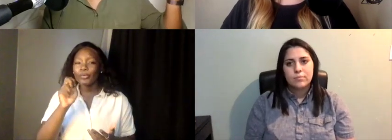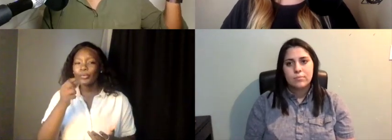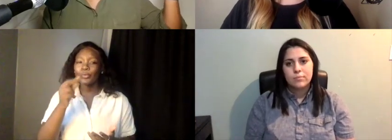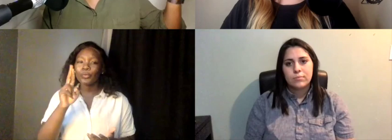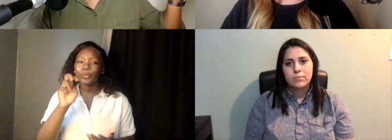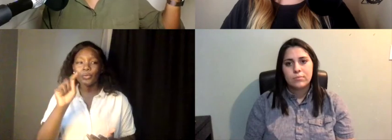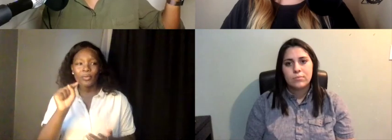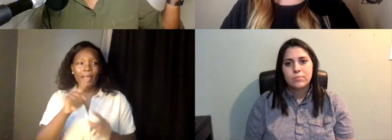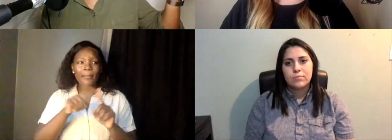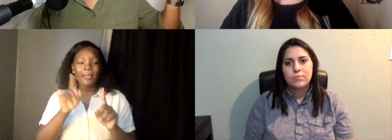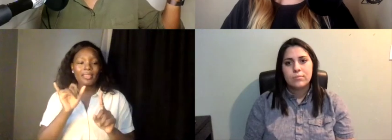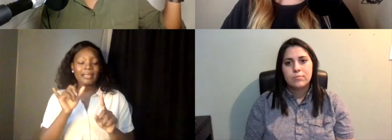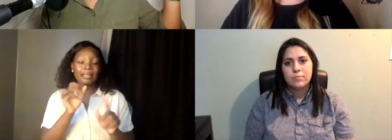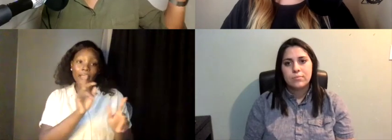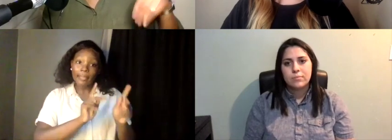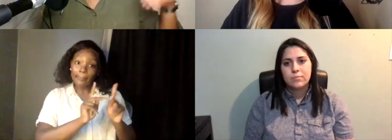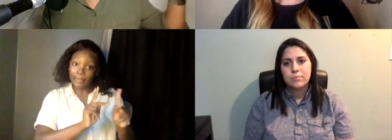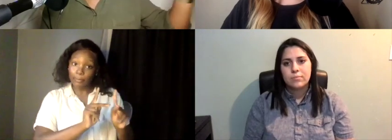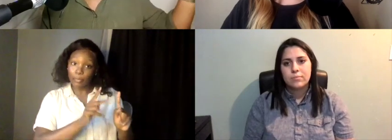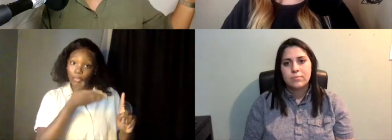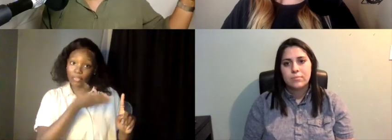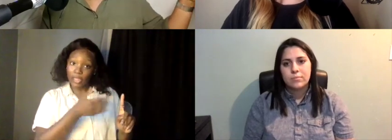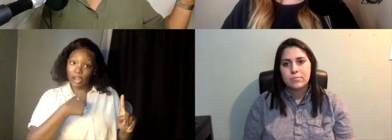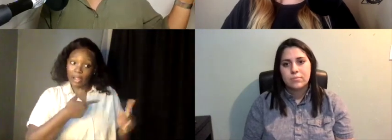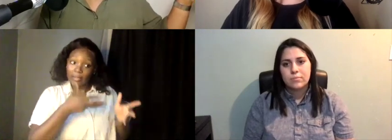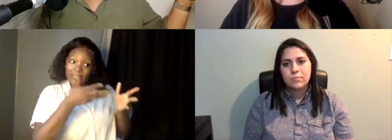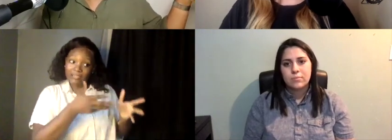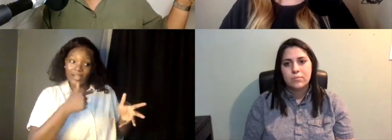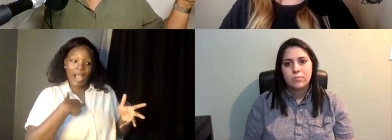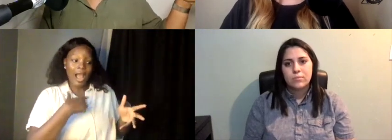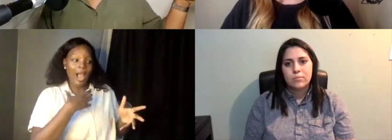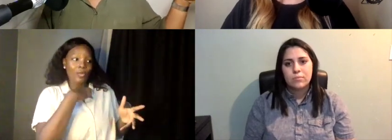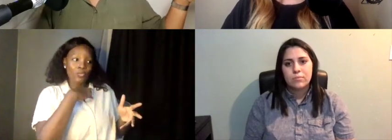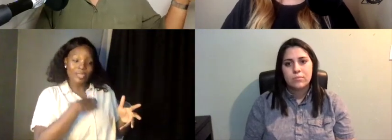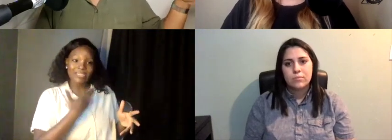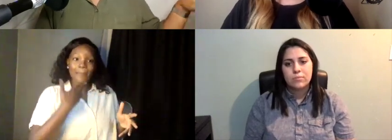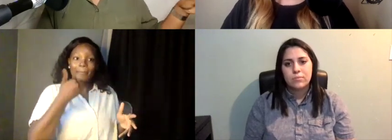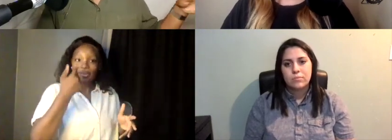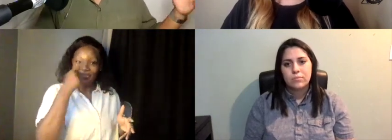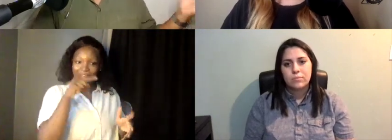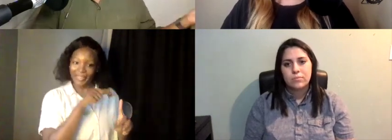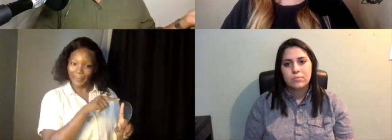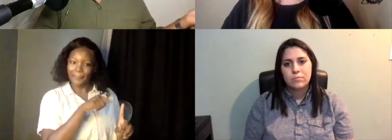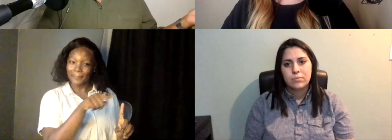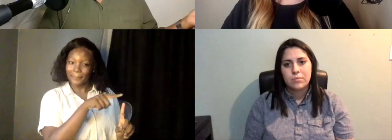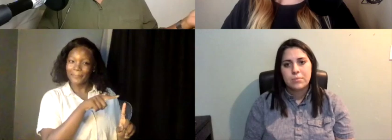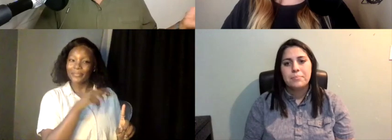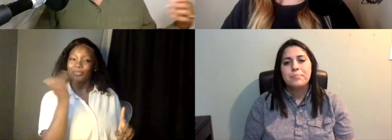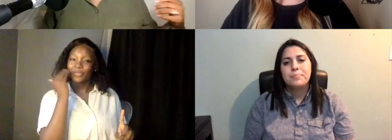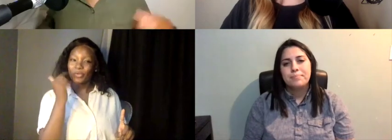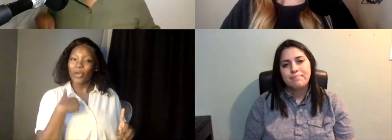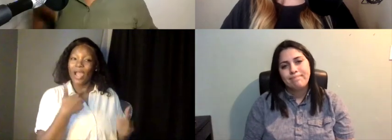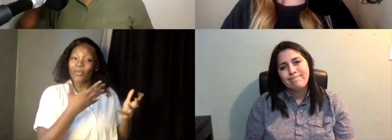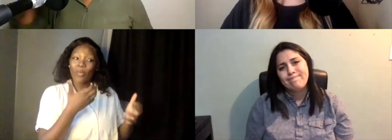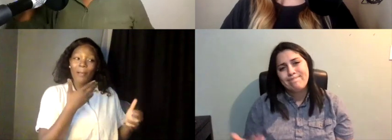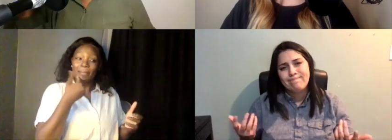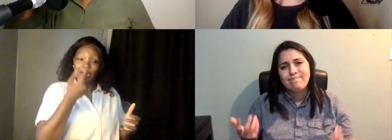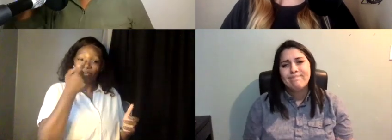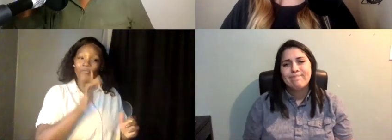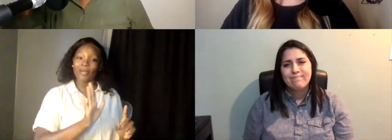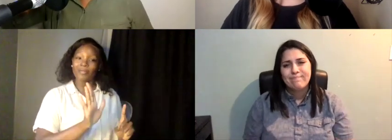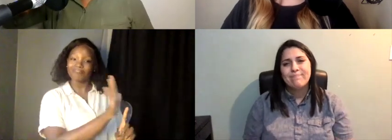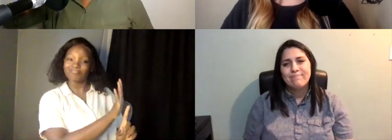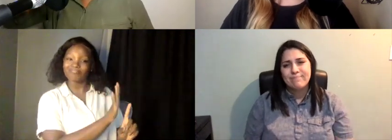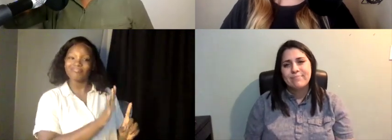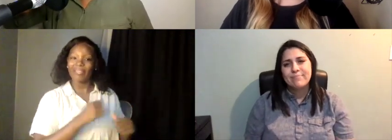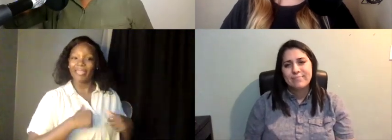leaving behind there, like, I wish better for them. You know what I mean? Like, it's more, it really is, because the company, I don't know if I've